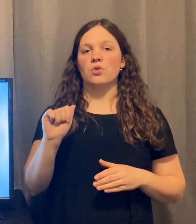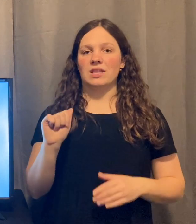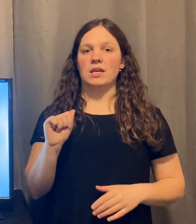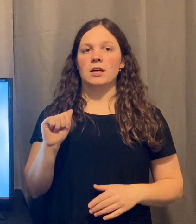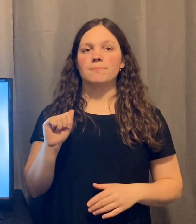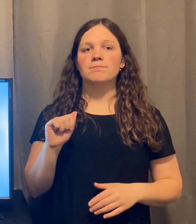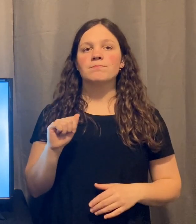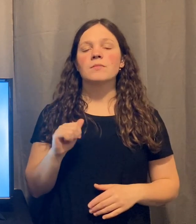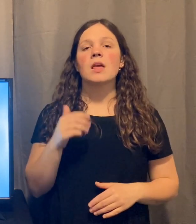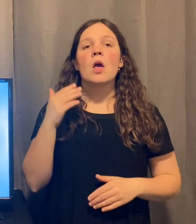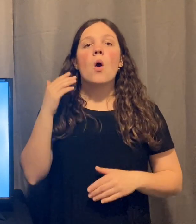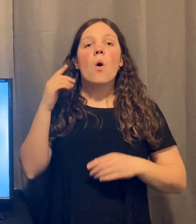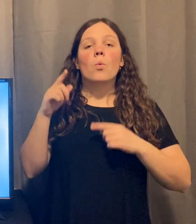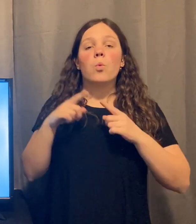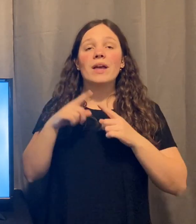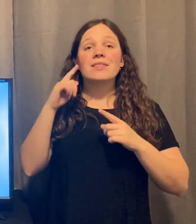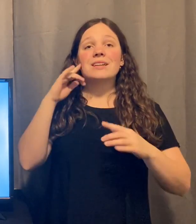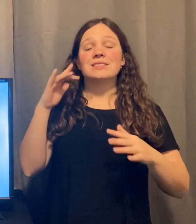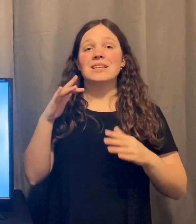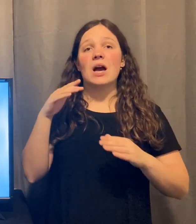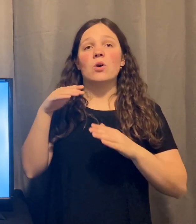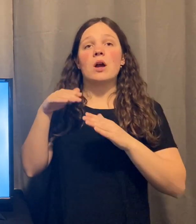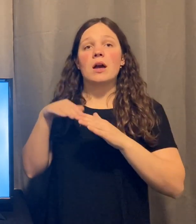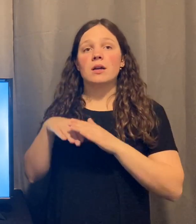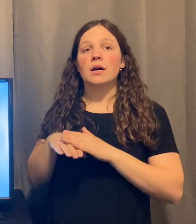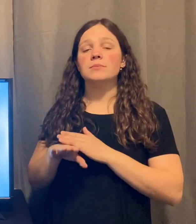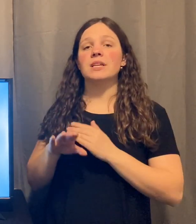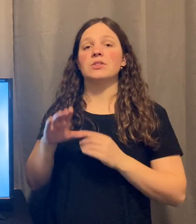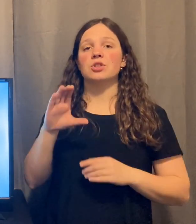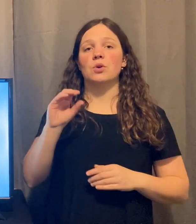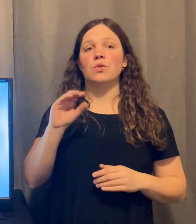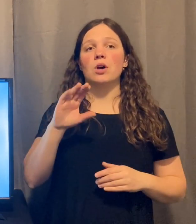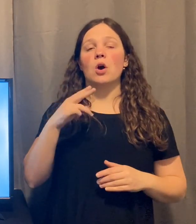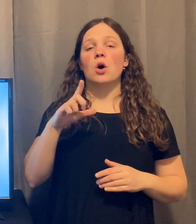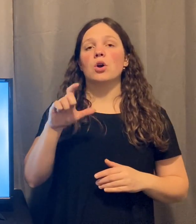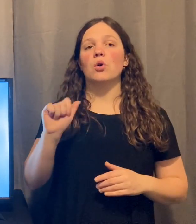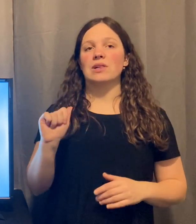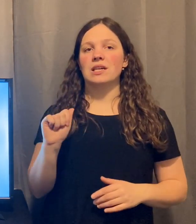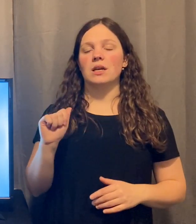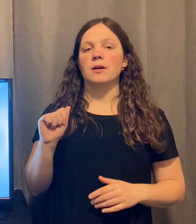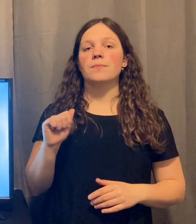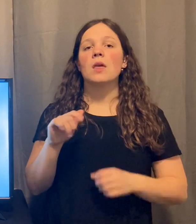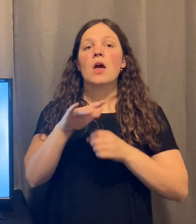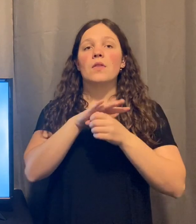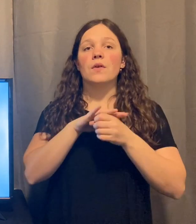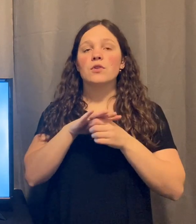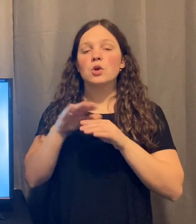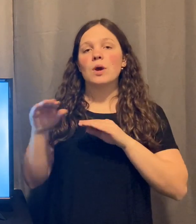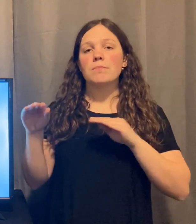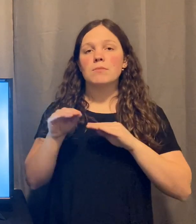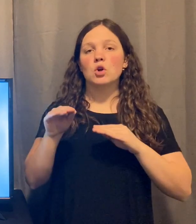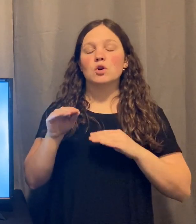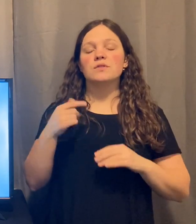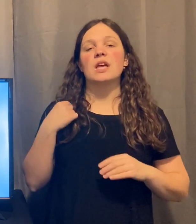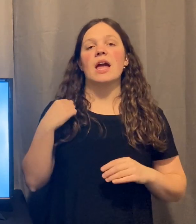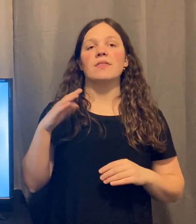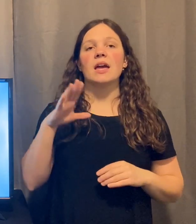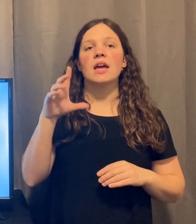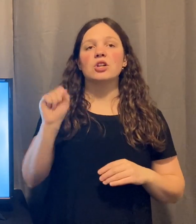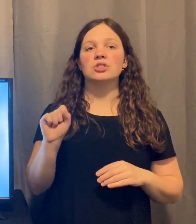cochlea. When the sound comes into the cochlea, the fluid moves and the hair